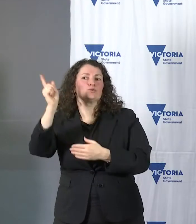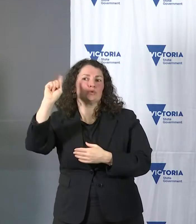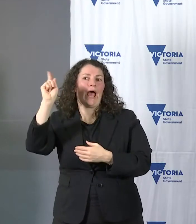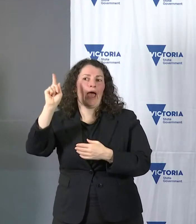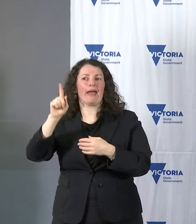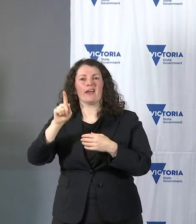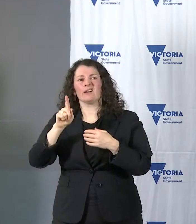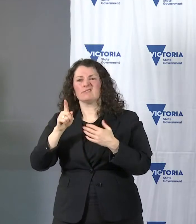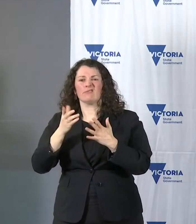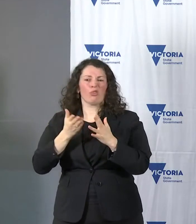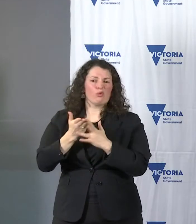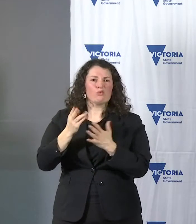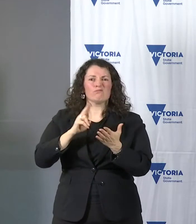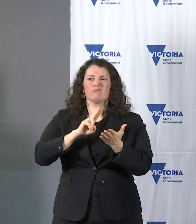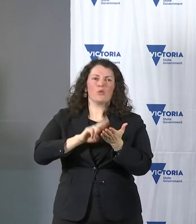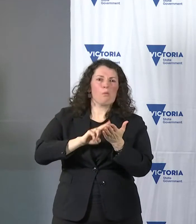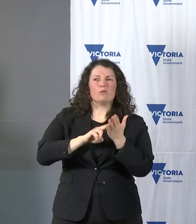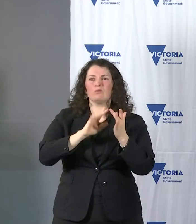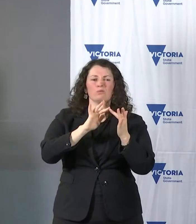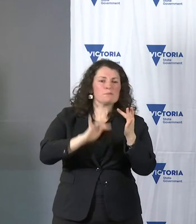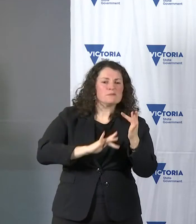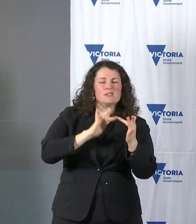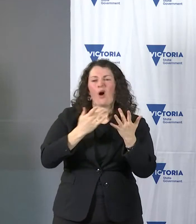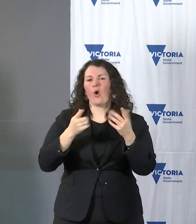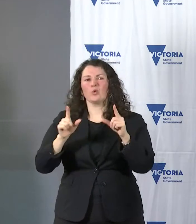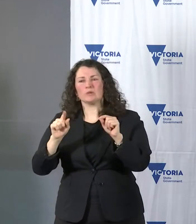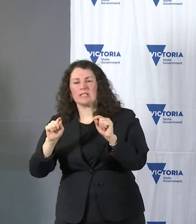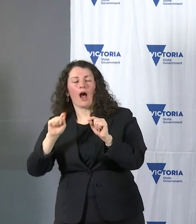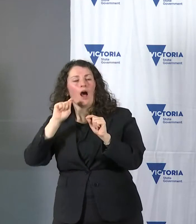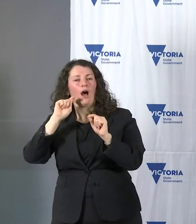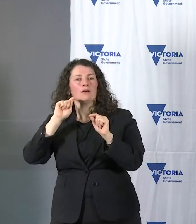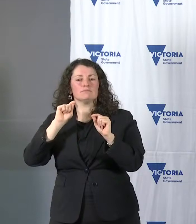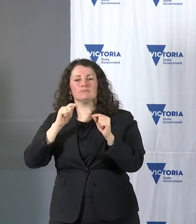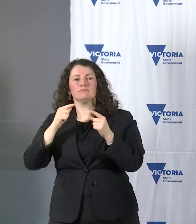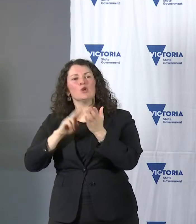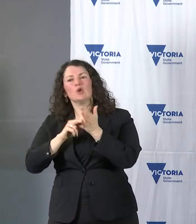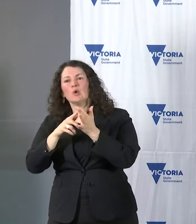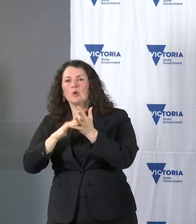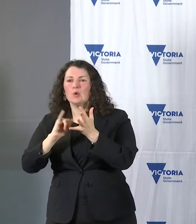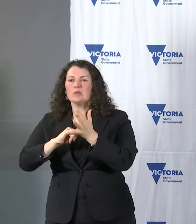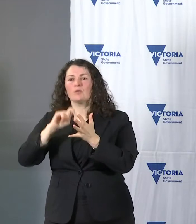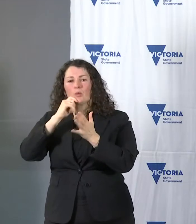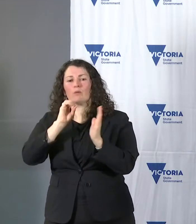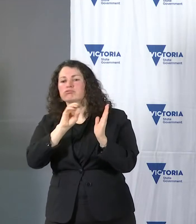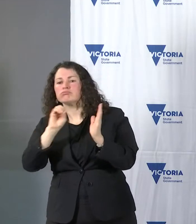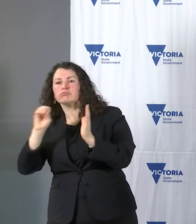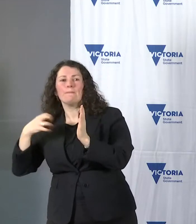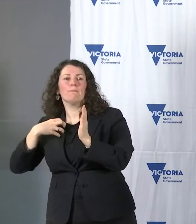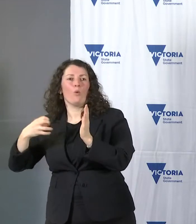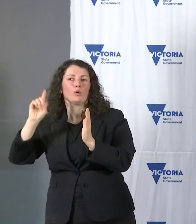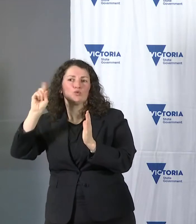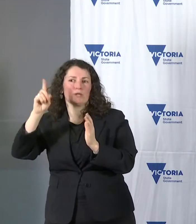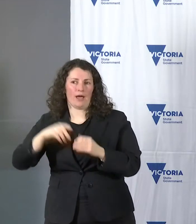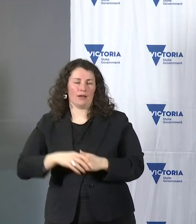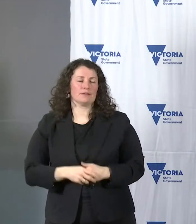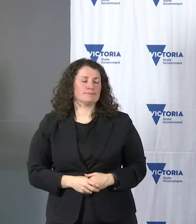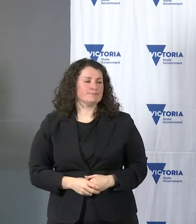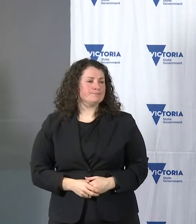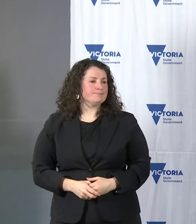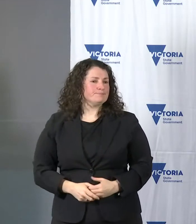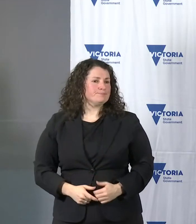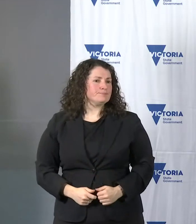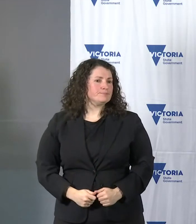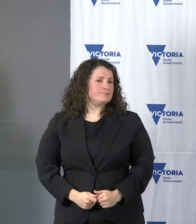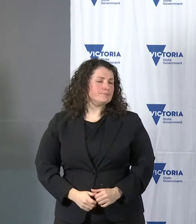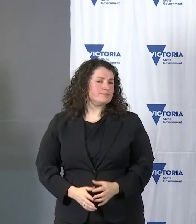normal alert process. Having said that, we are also entering into some